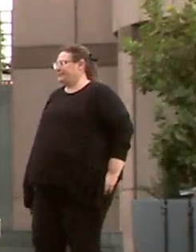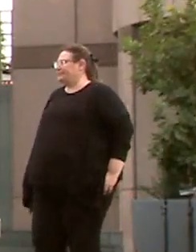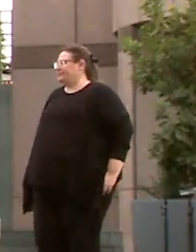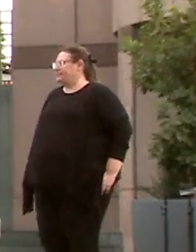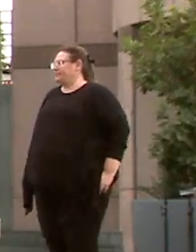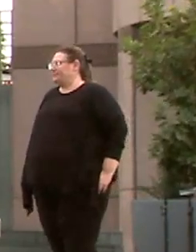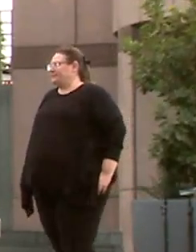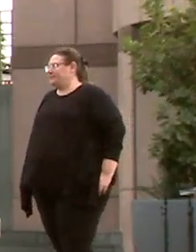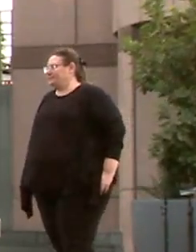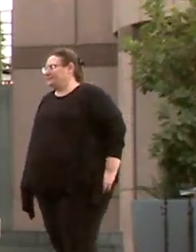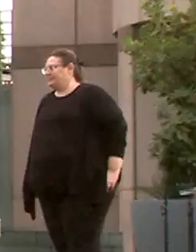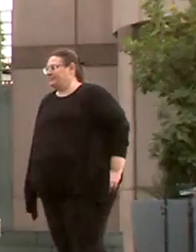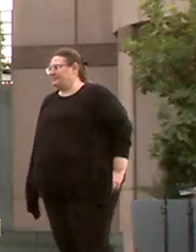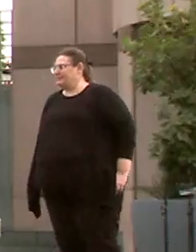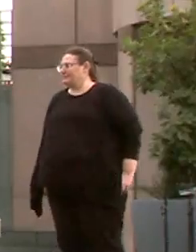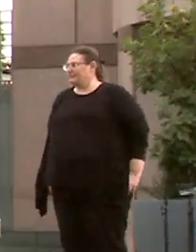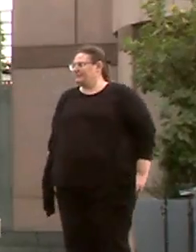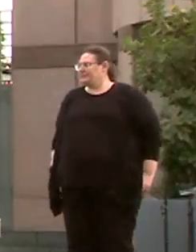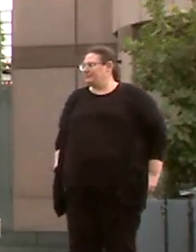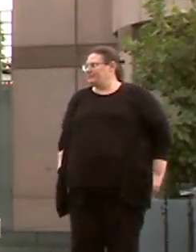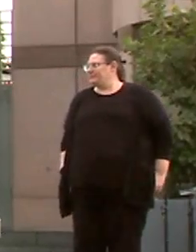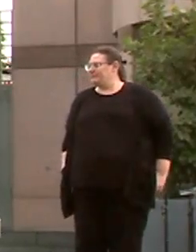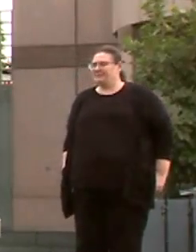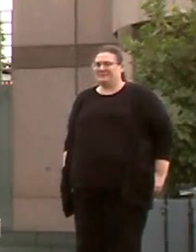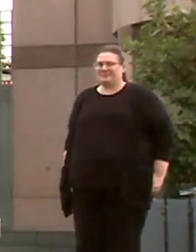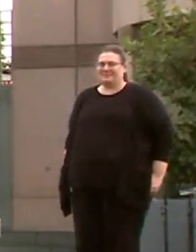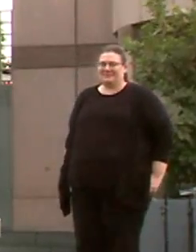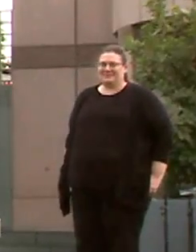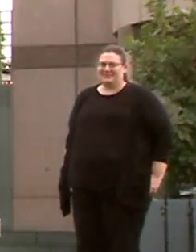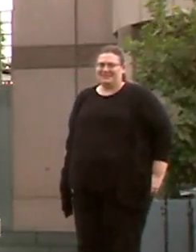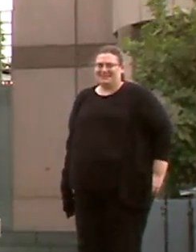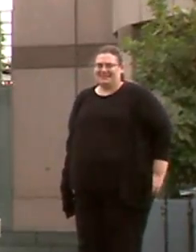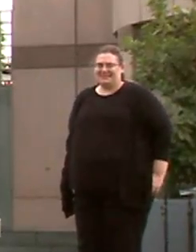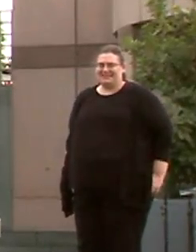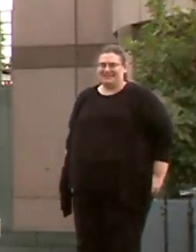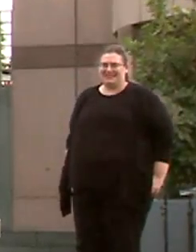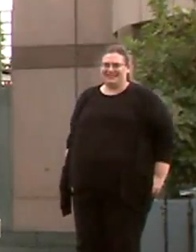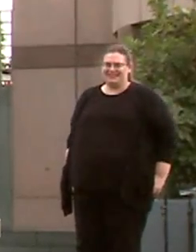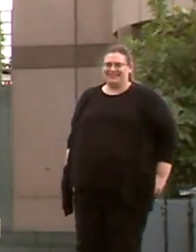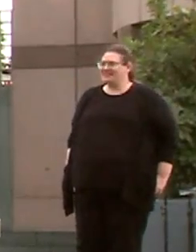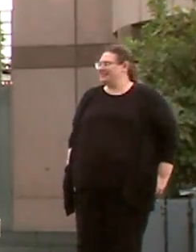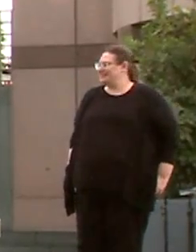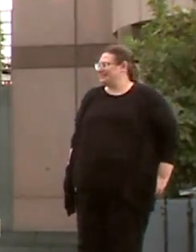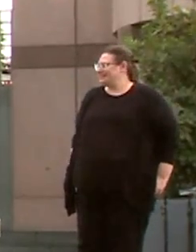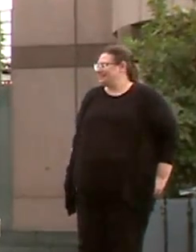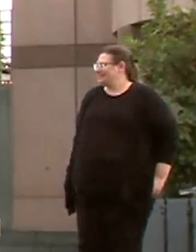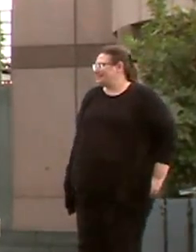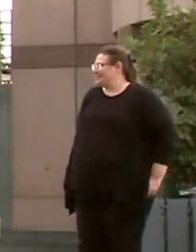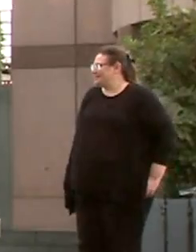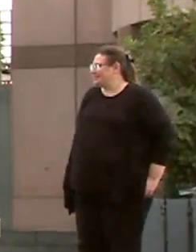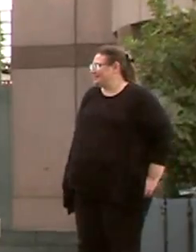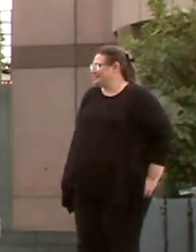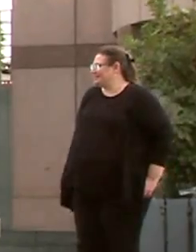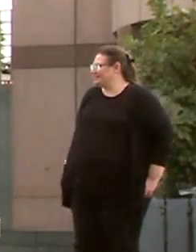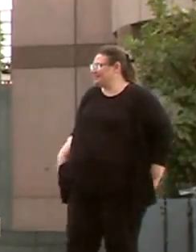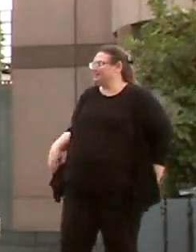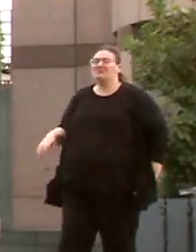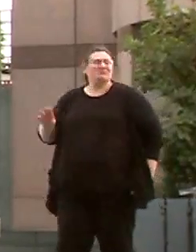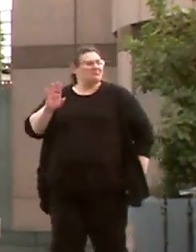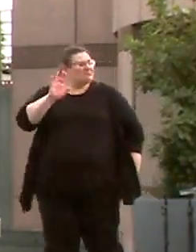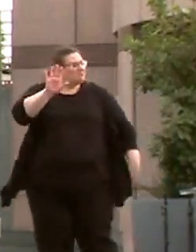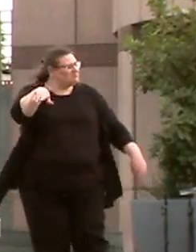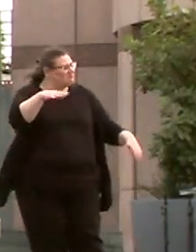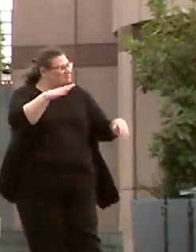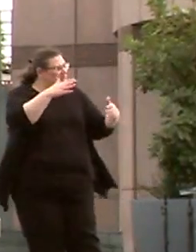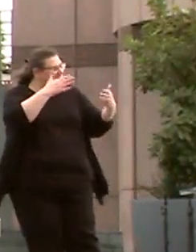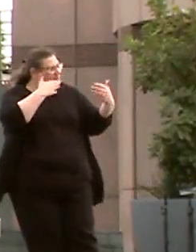now I'm looking at the camera going, thank you very much for directing me in that episode, but I can't remember your name. That's bad. No, thank you for that.